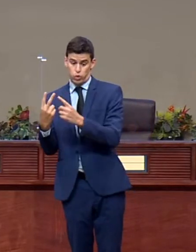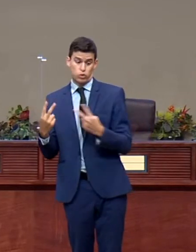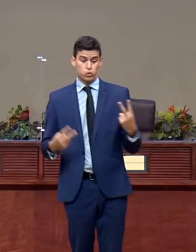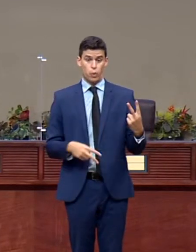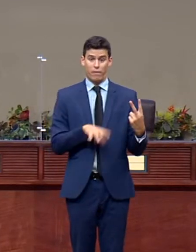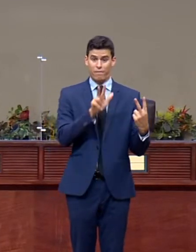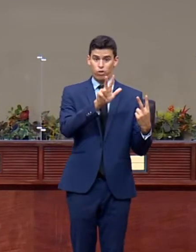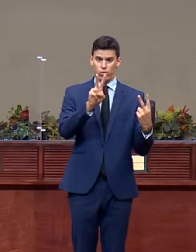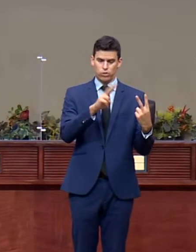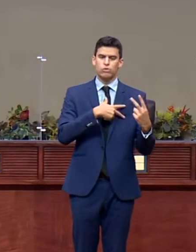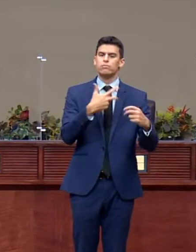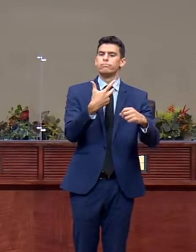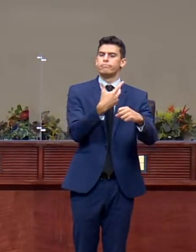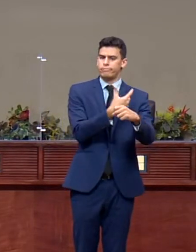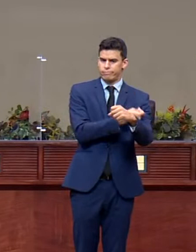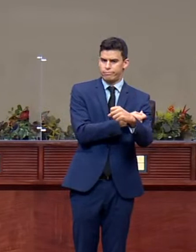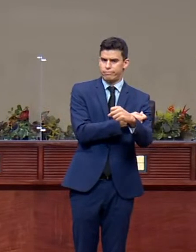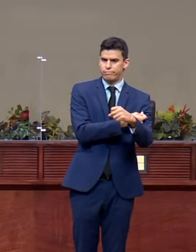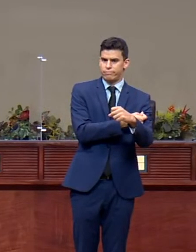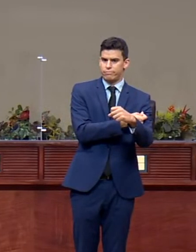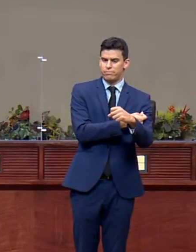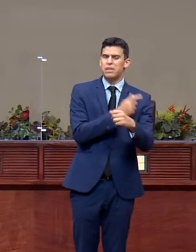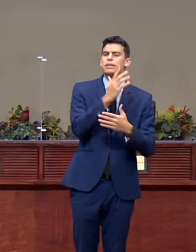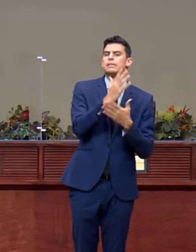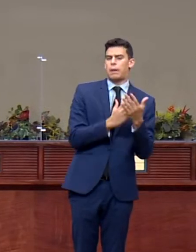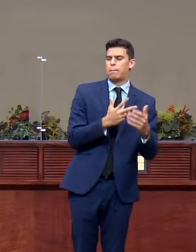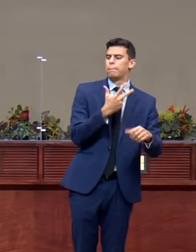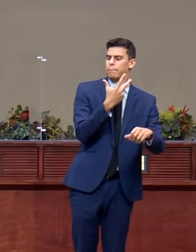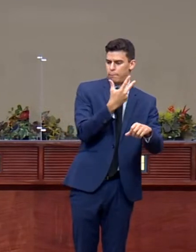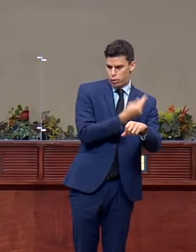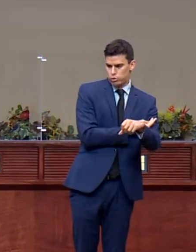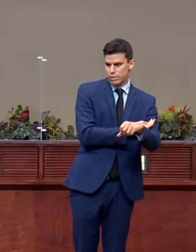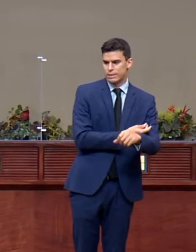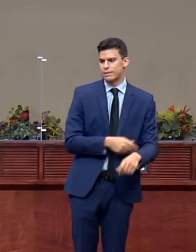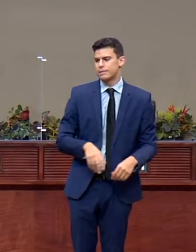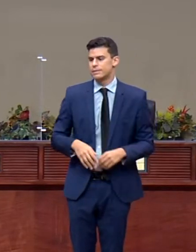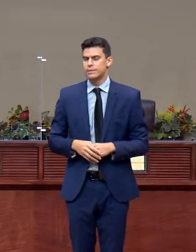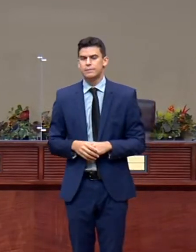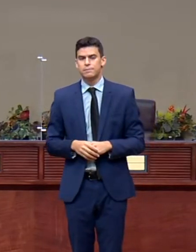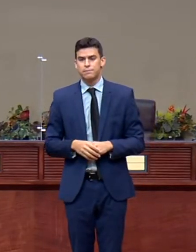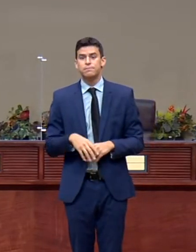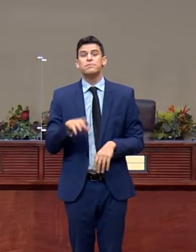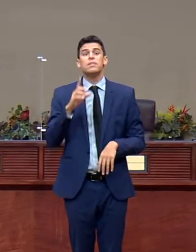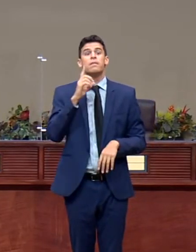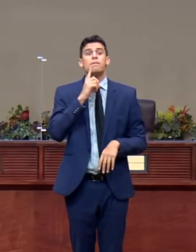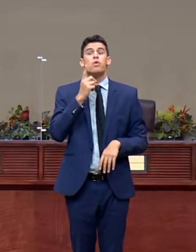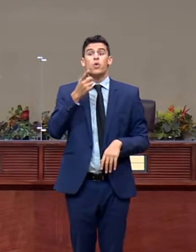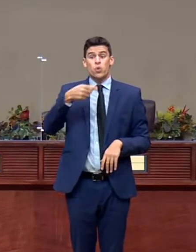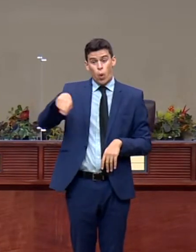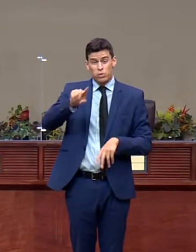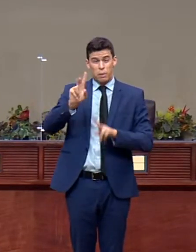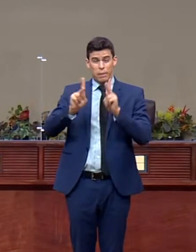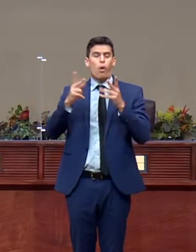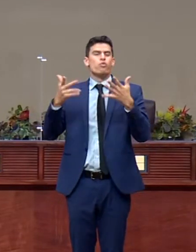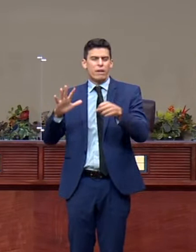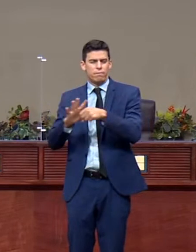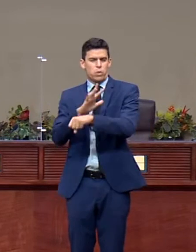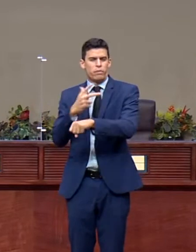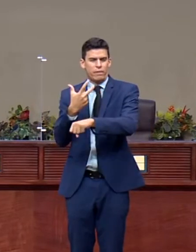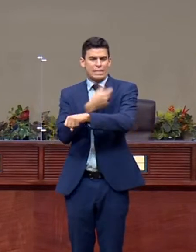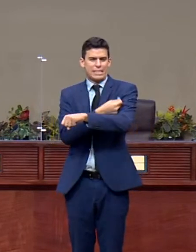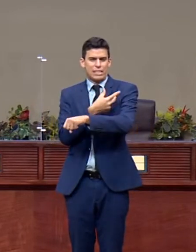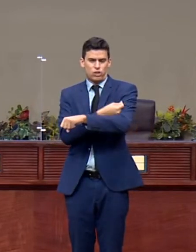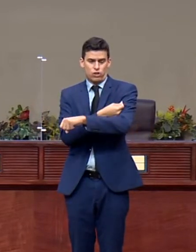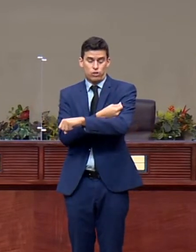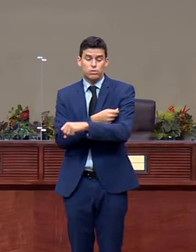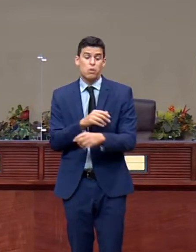is 6.3%, were partially vaccinated. For those who were fully vaccinated, the number of days between